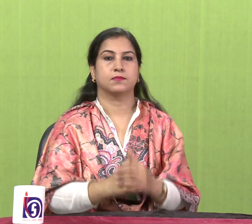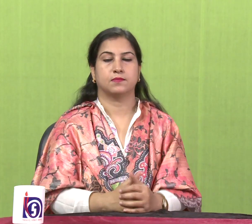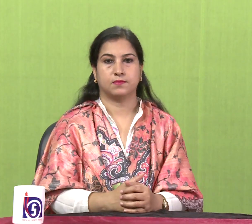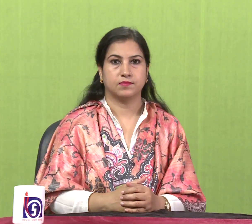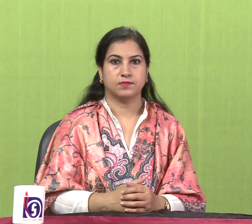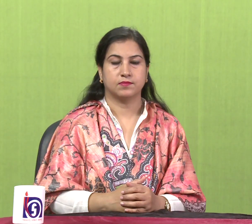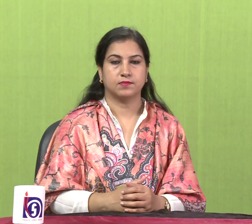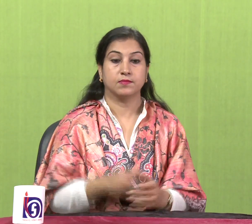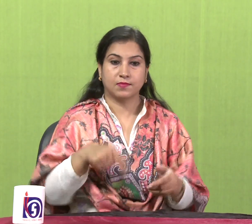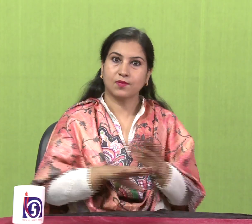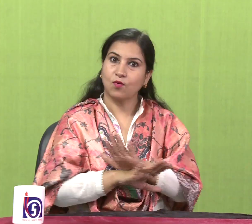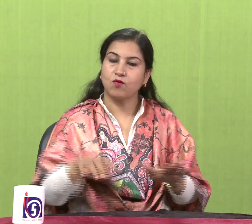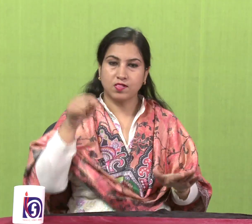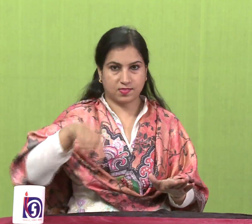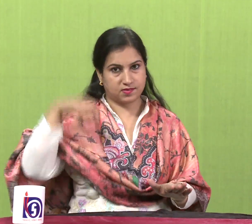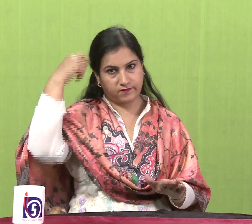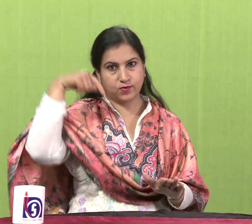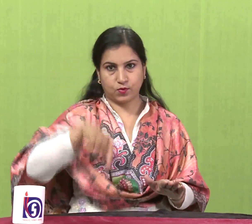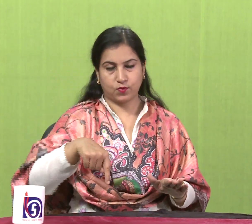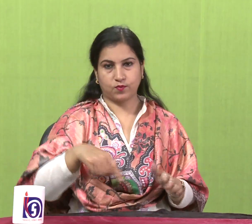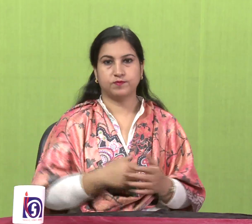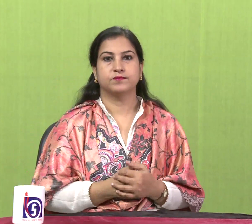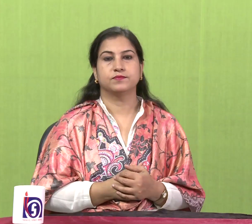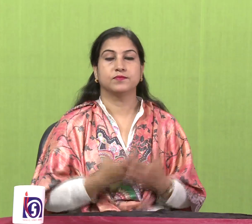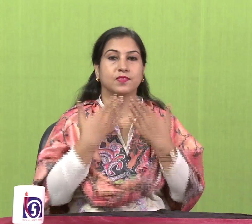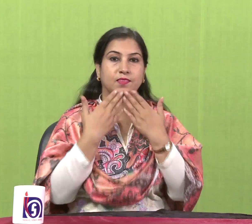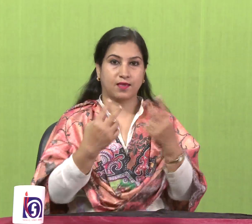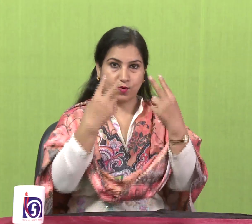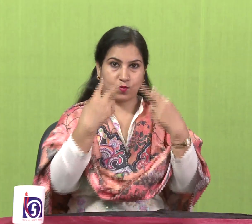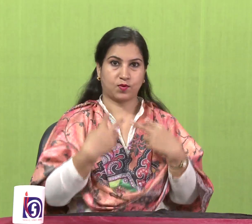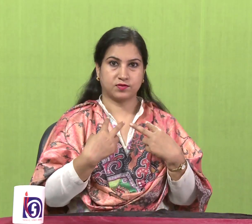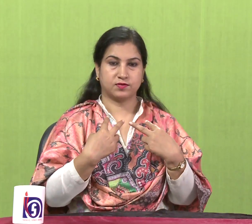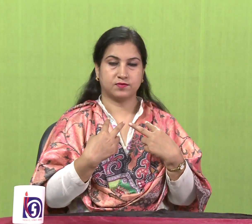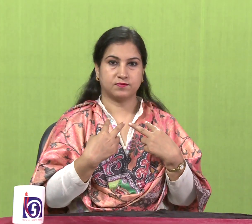That's all for today. Thanks for watching. Namaskar.